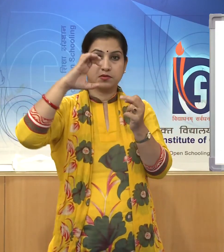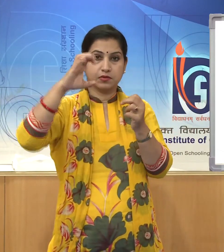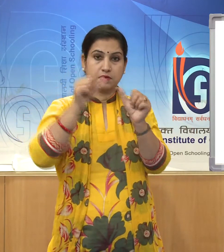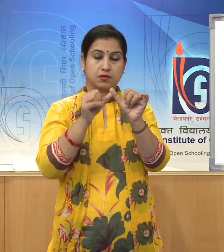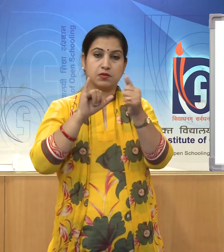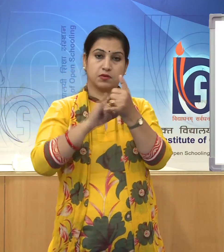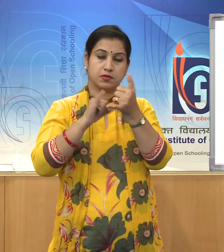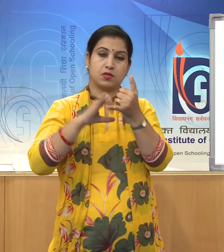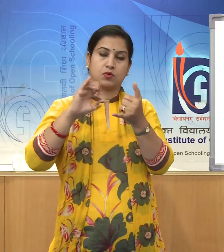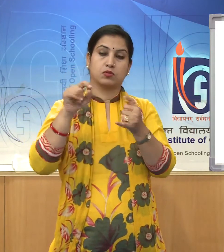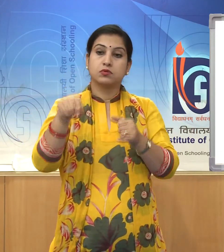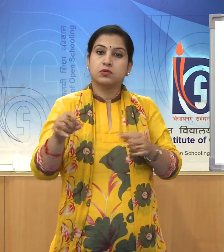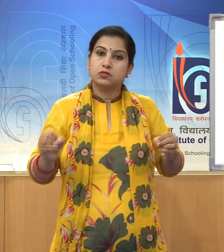in Cubist style.